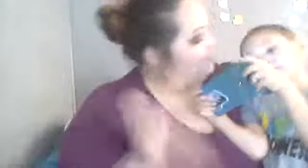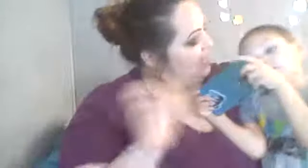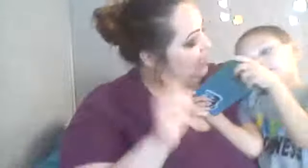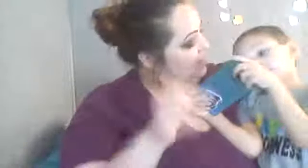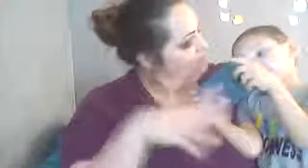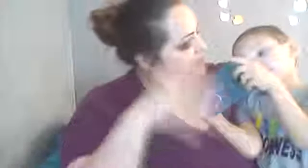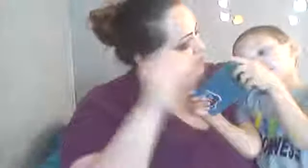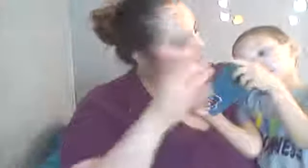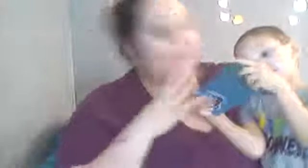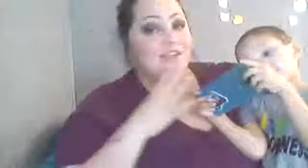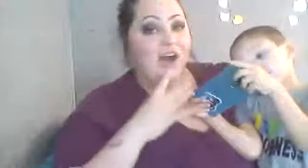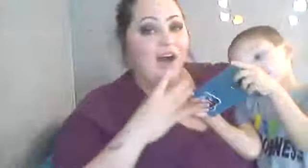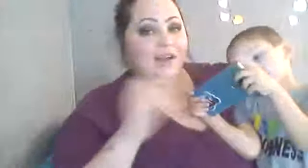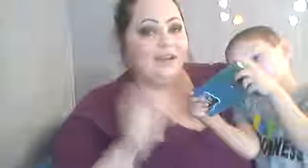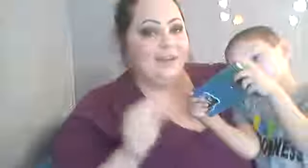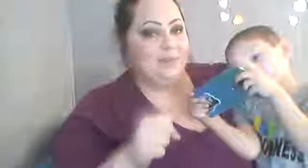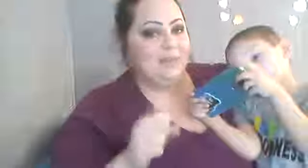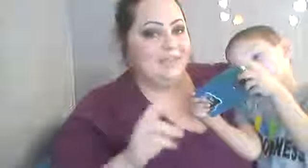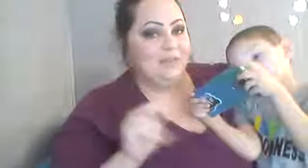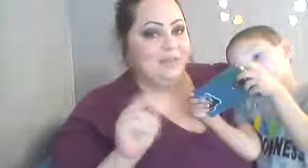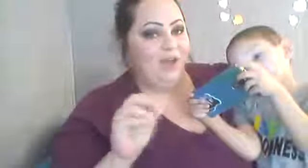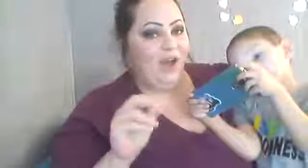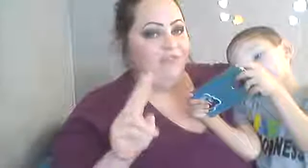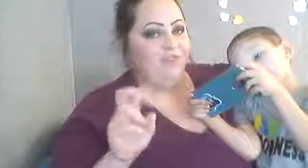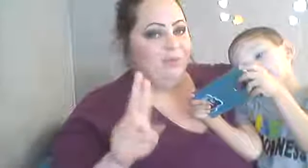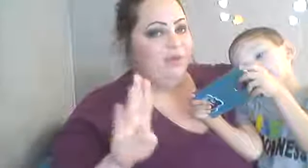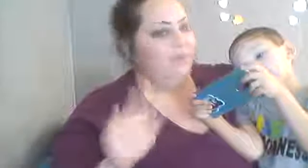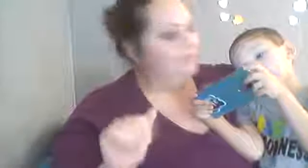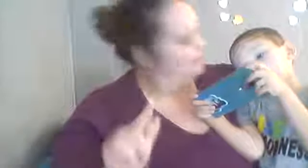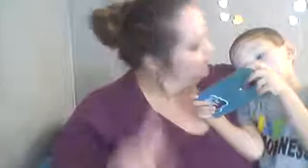Say, and I've been learning how to talk, because I'm nonverbal.